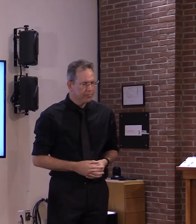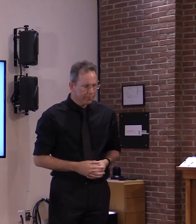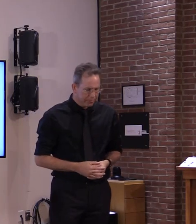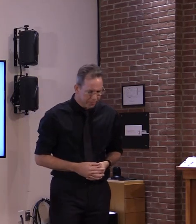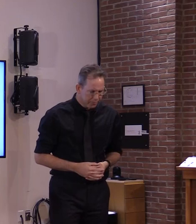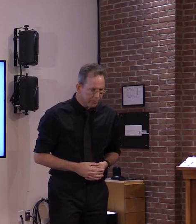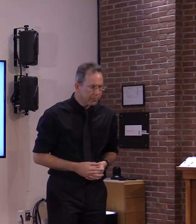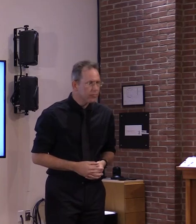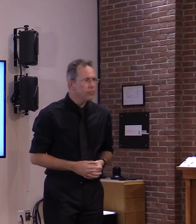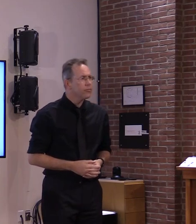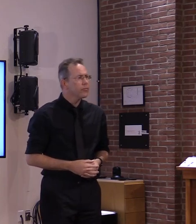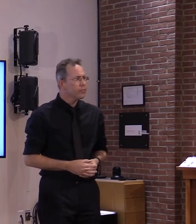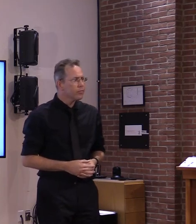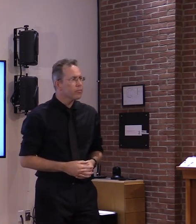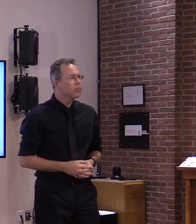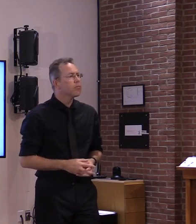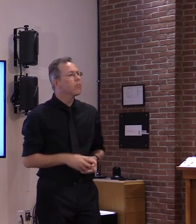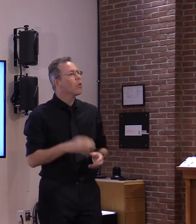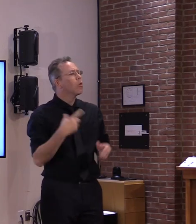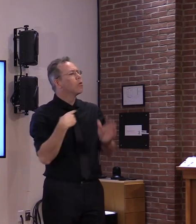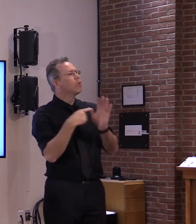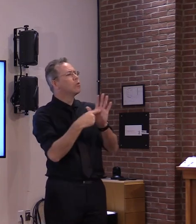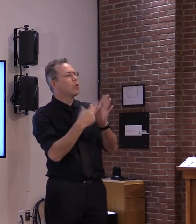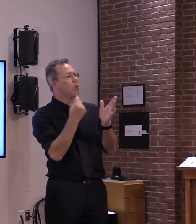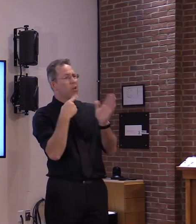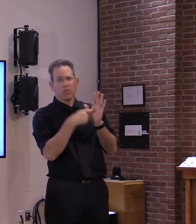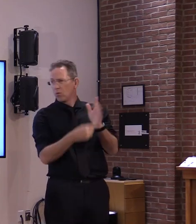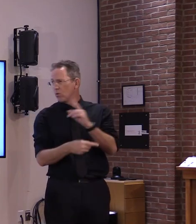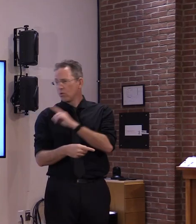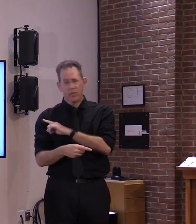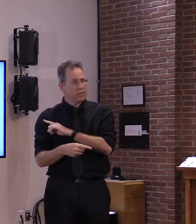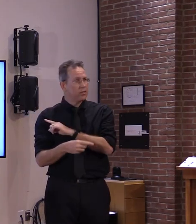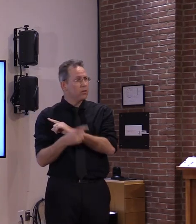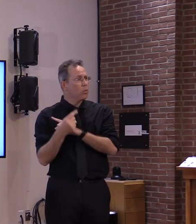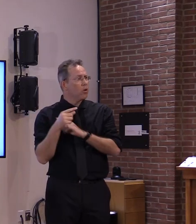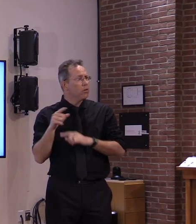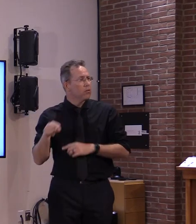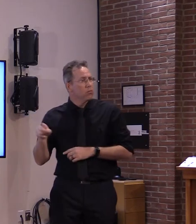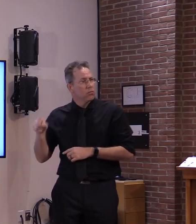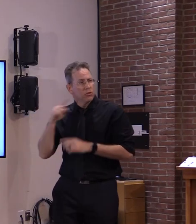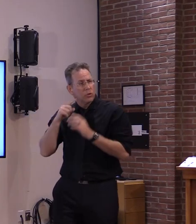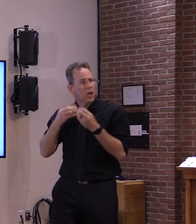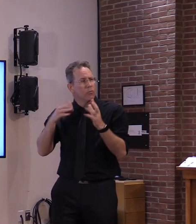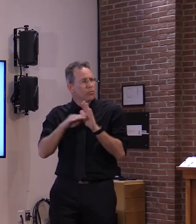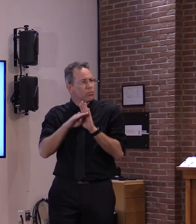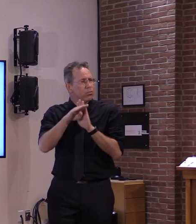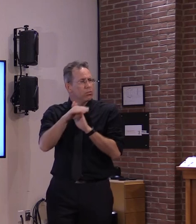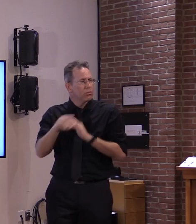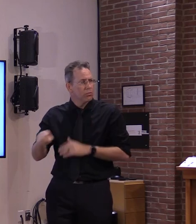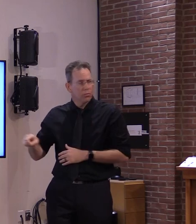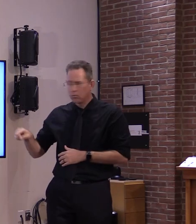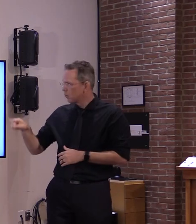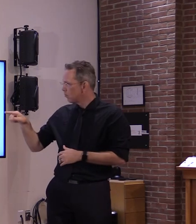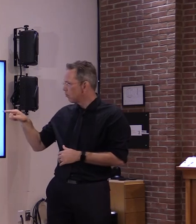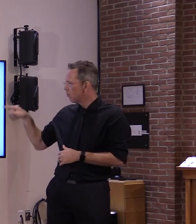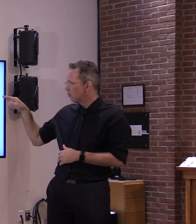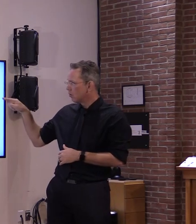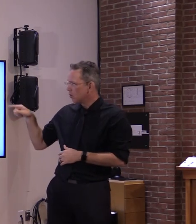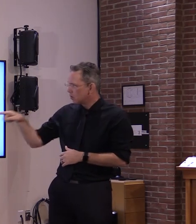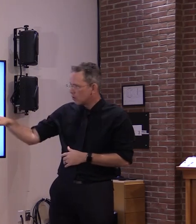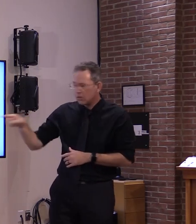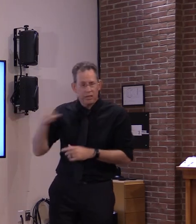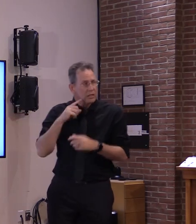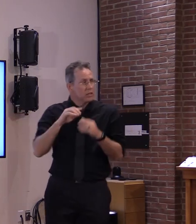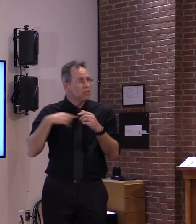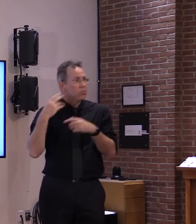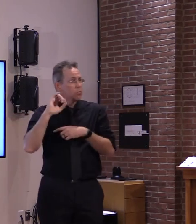I always show this so people can get a sense of the slope of the curve. And as you can see, it's been pretty consistent,